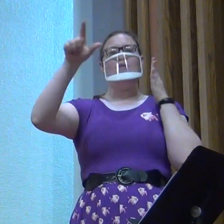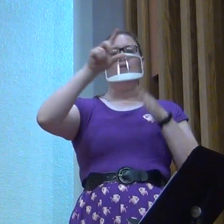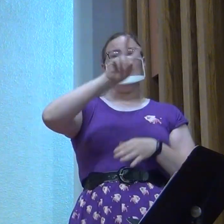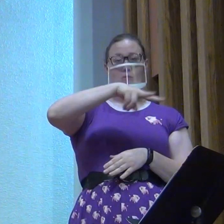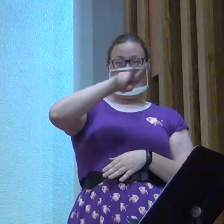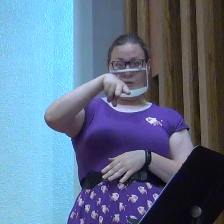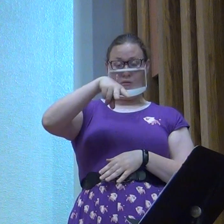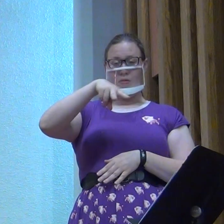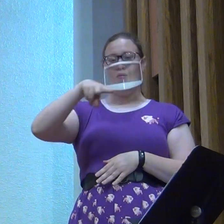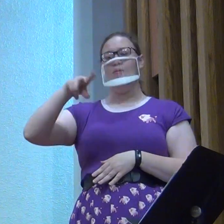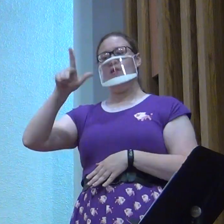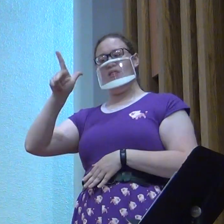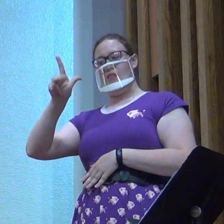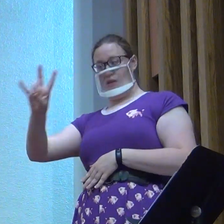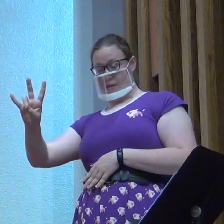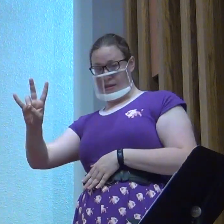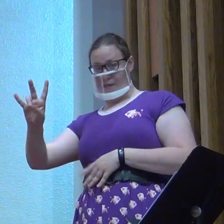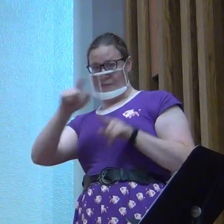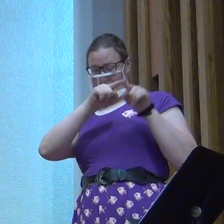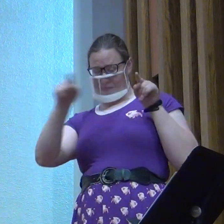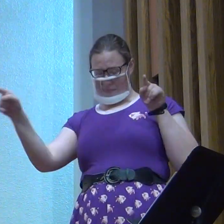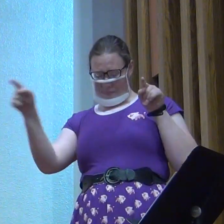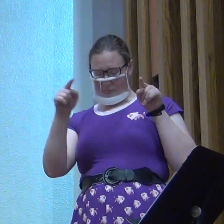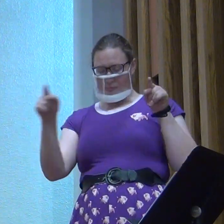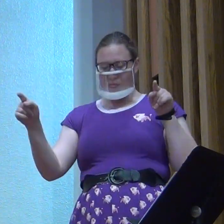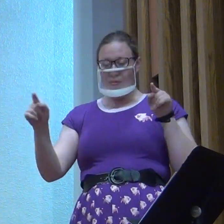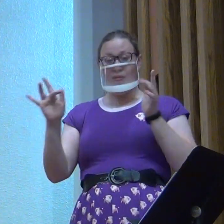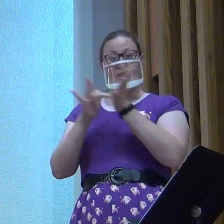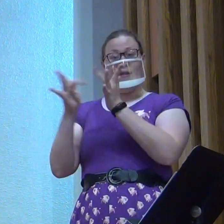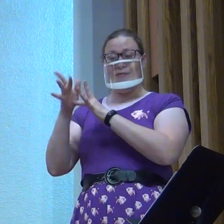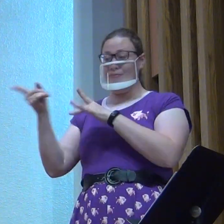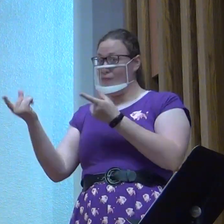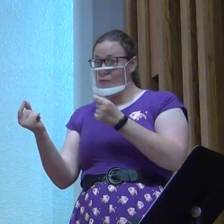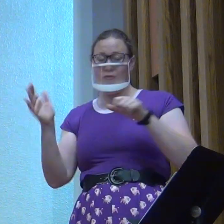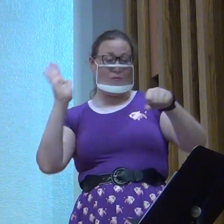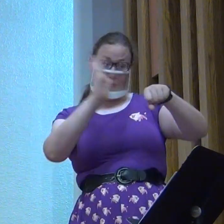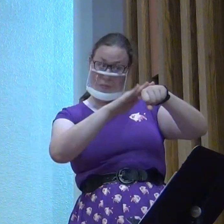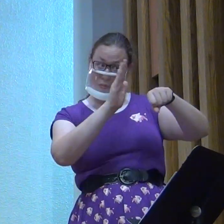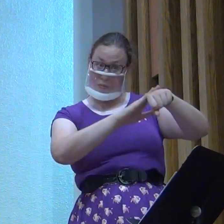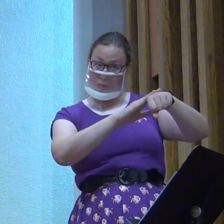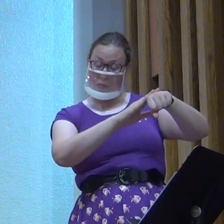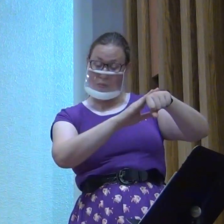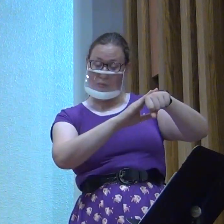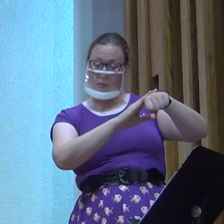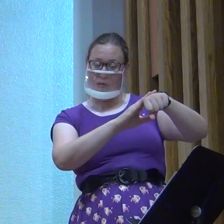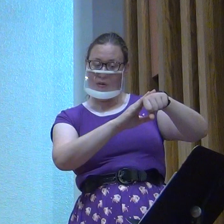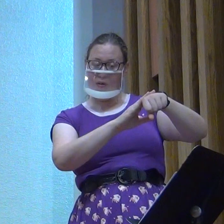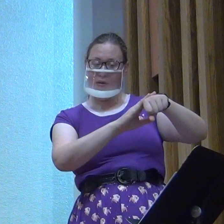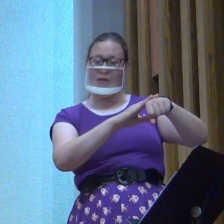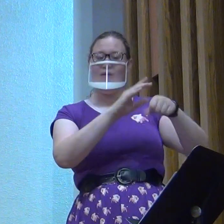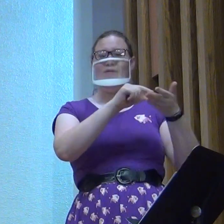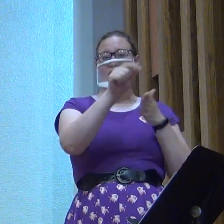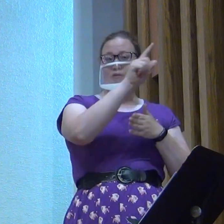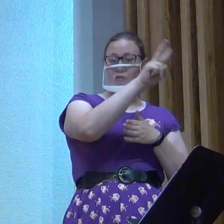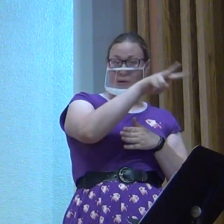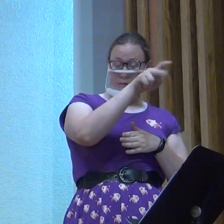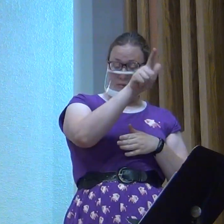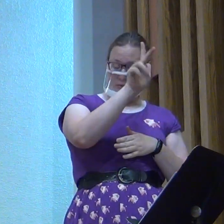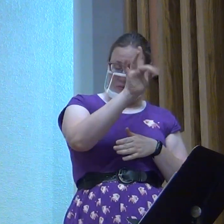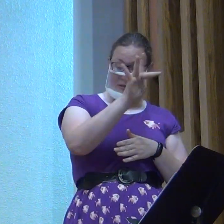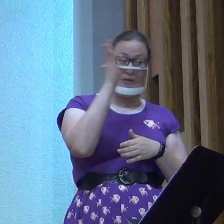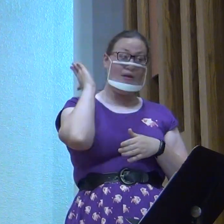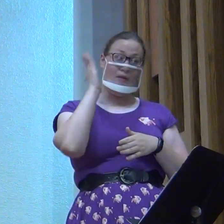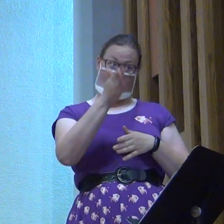22 through 37. Jesus warned them in verses 22 to 25 that it would